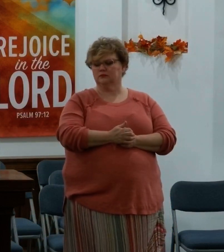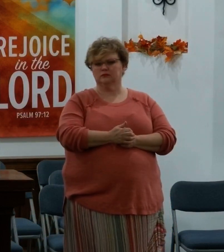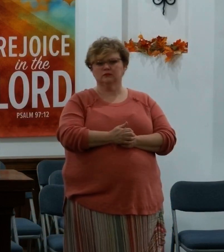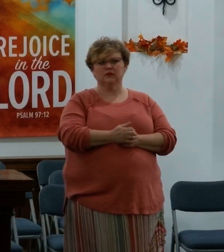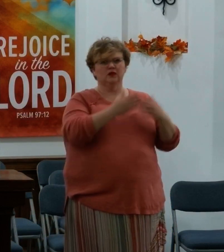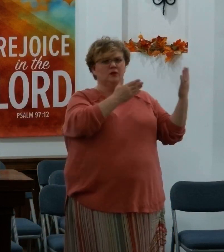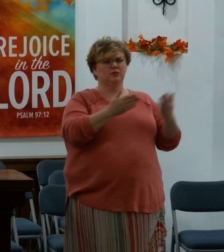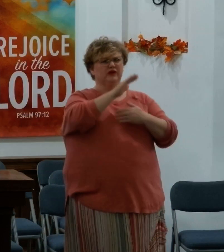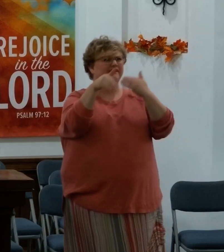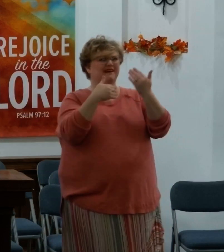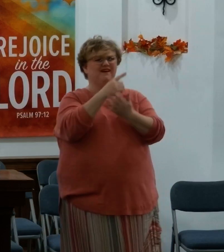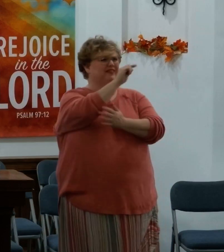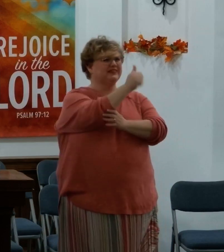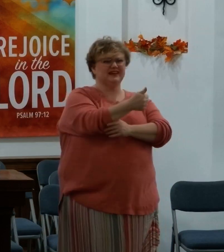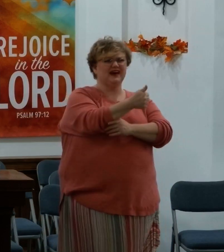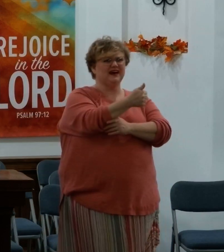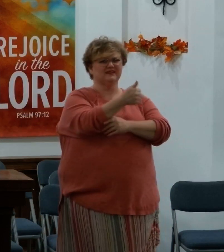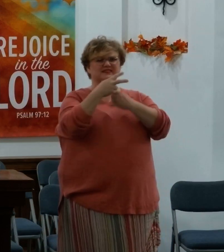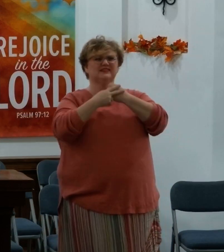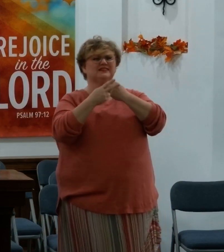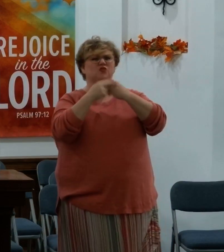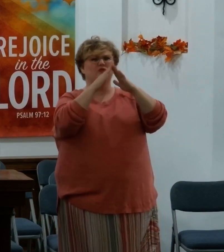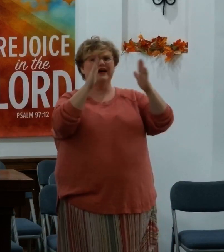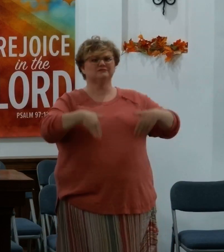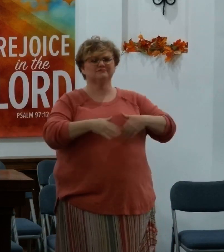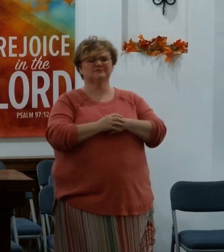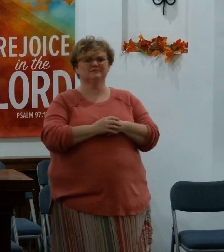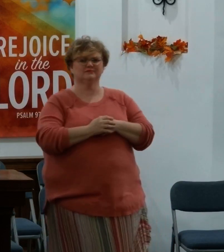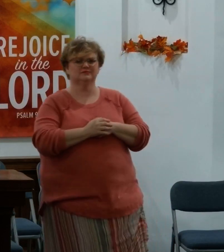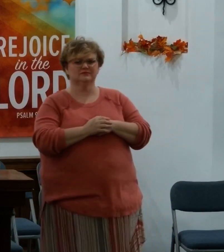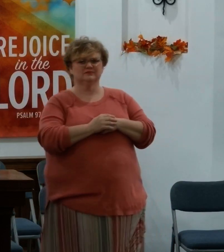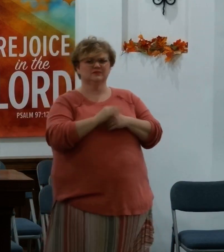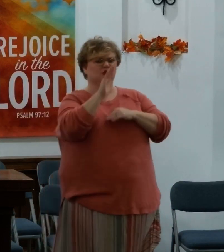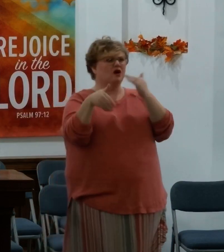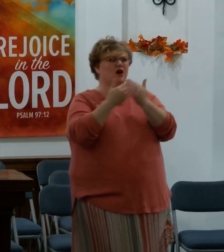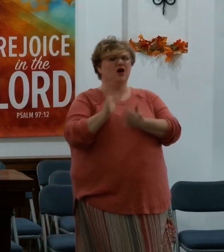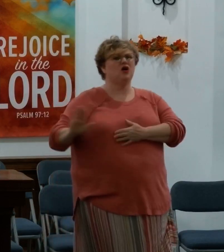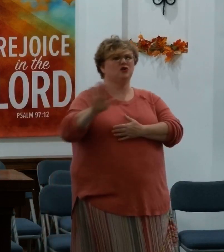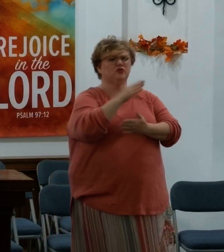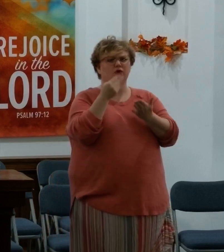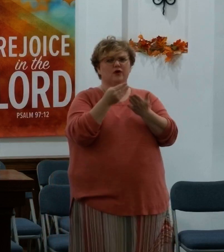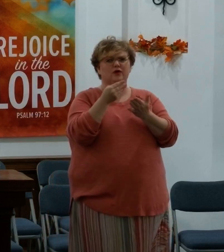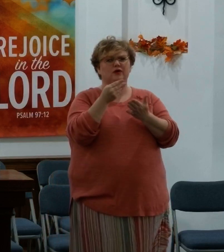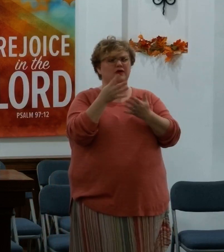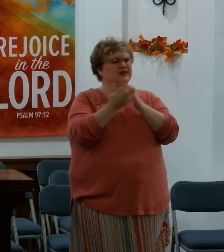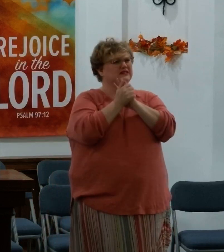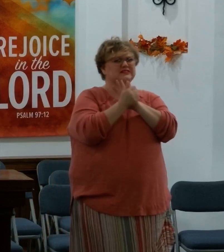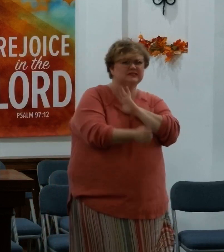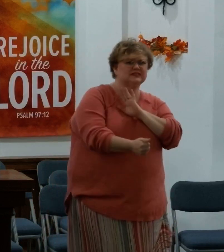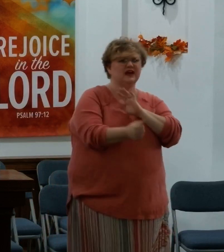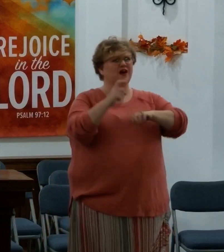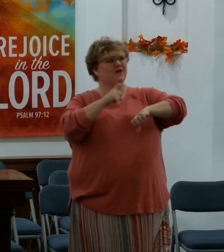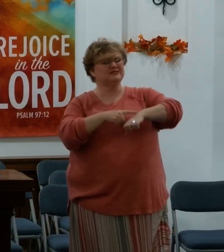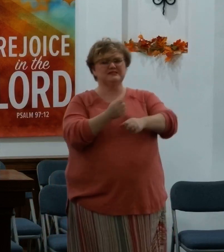Bring ye all the tithes into the storehouse, all your money, talents, time,